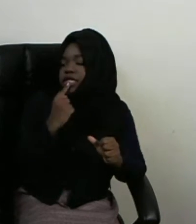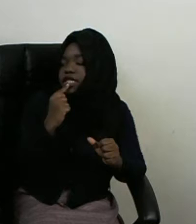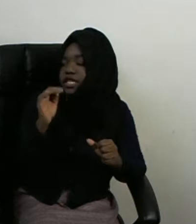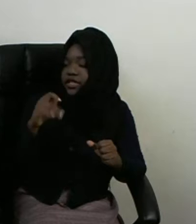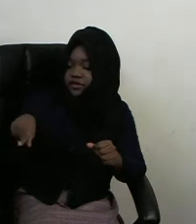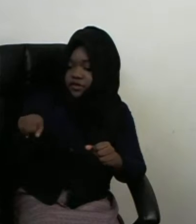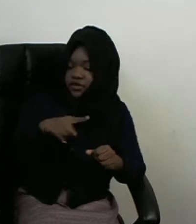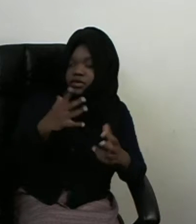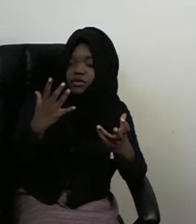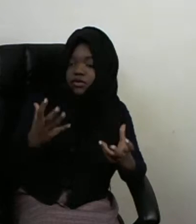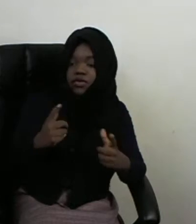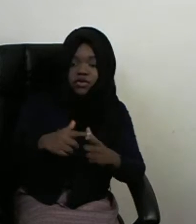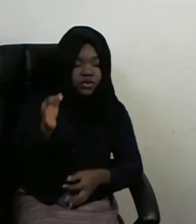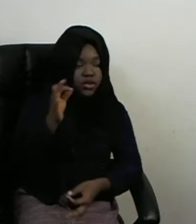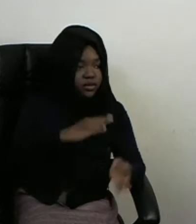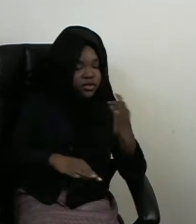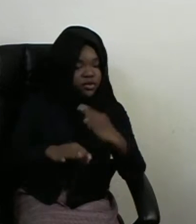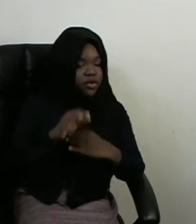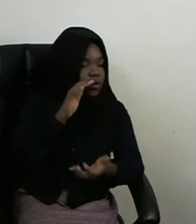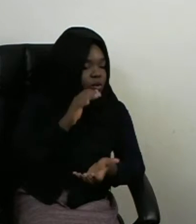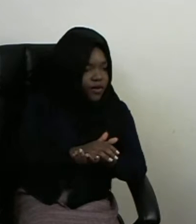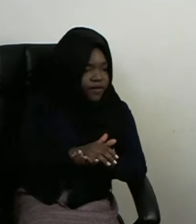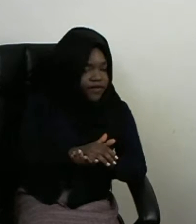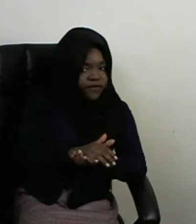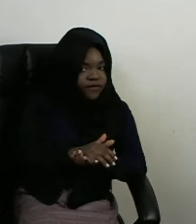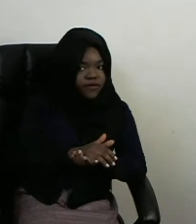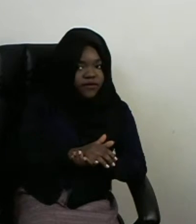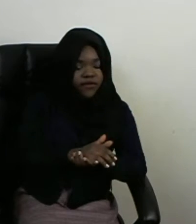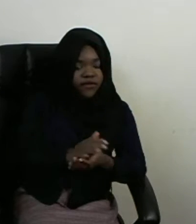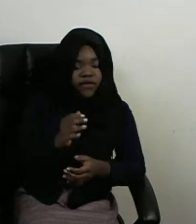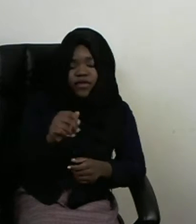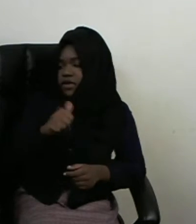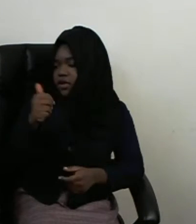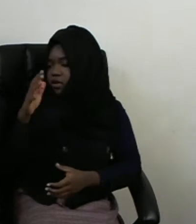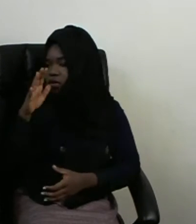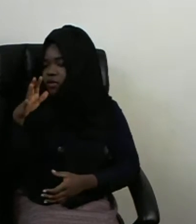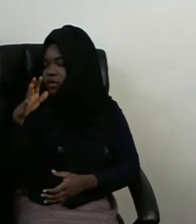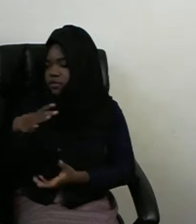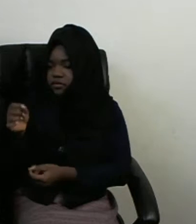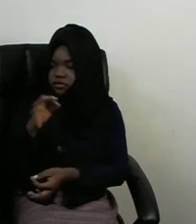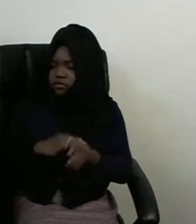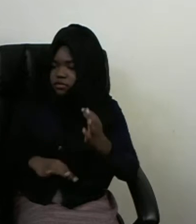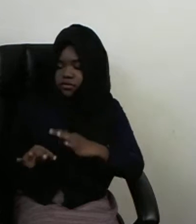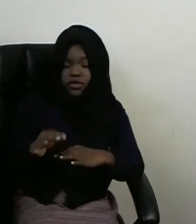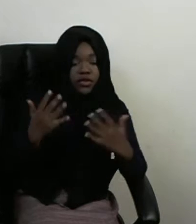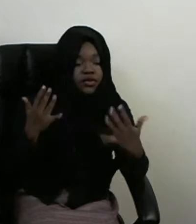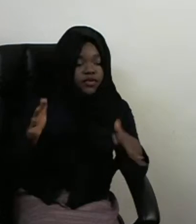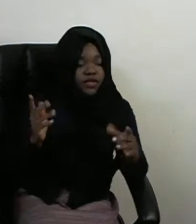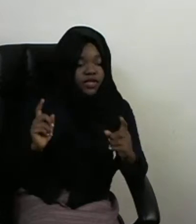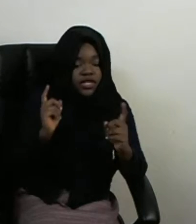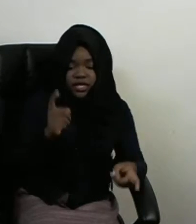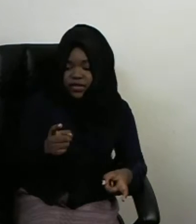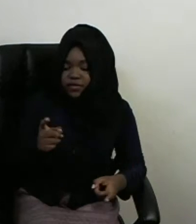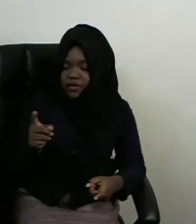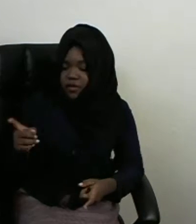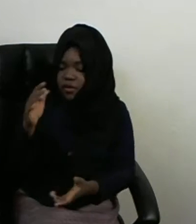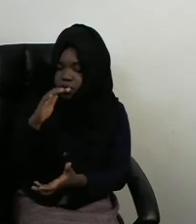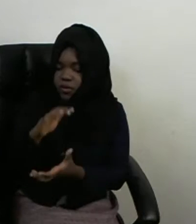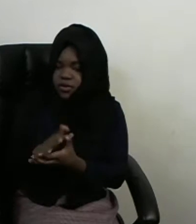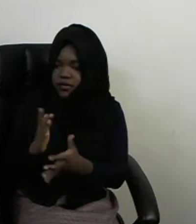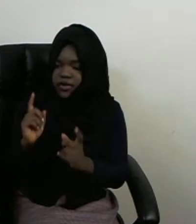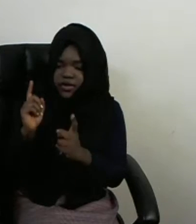if you would like to substitute a wife in place of another, and you have given one of them